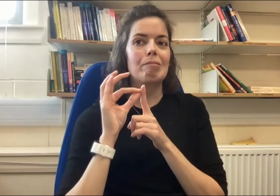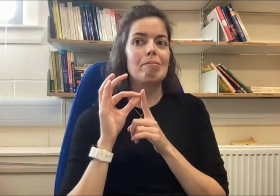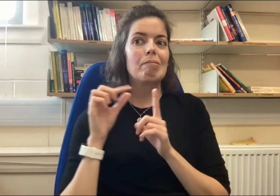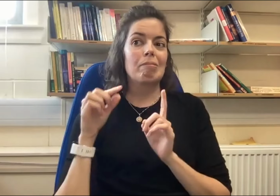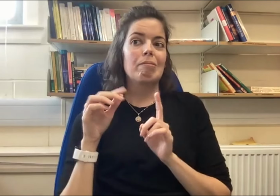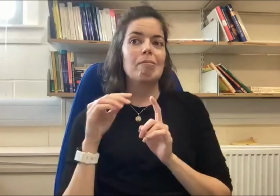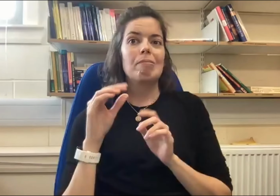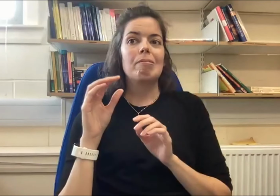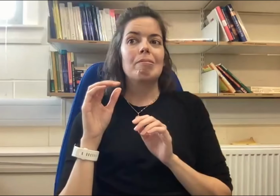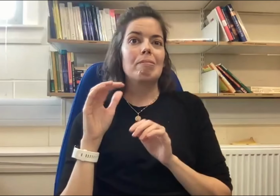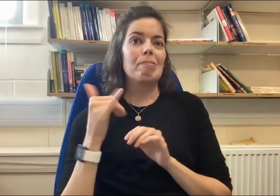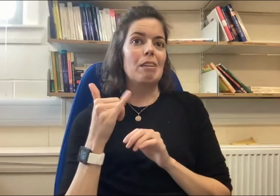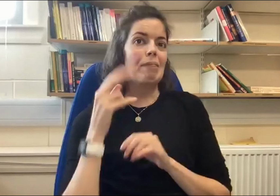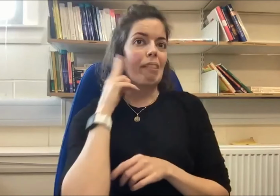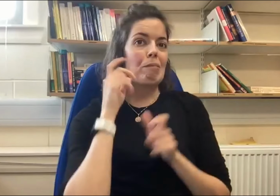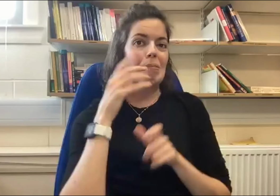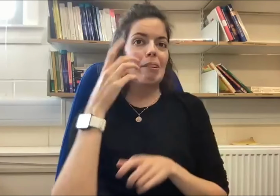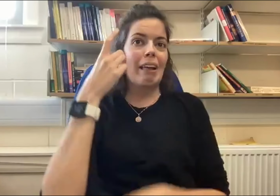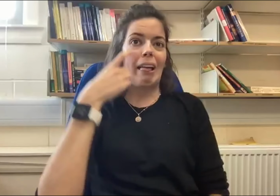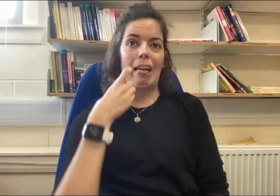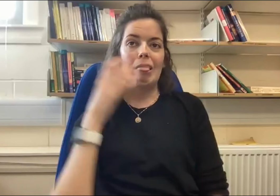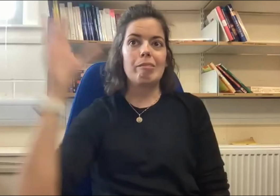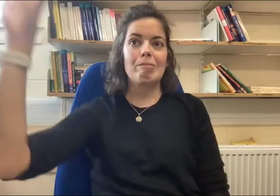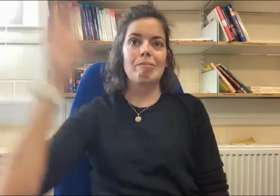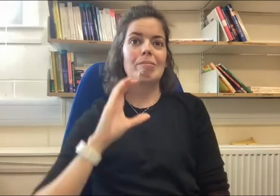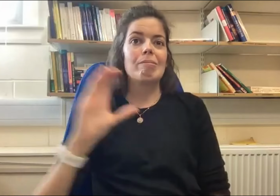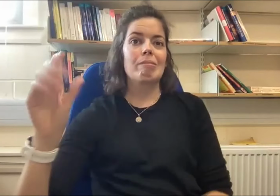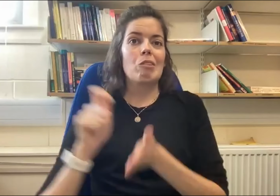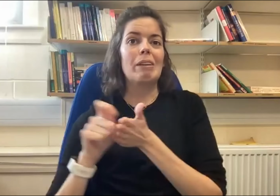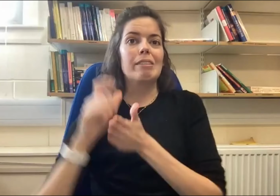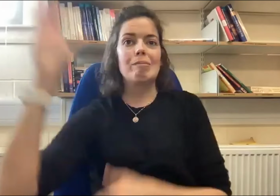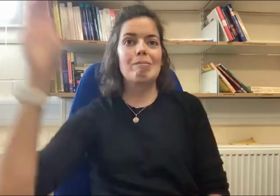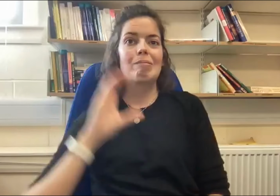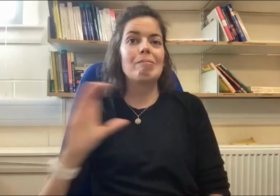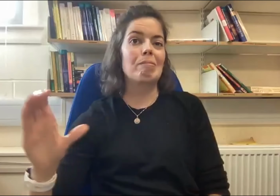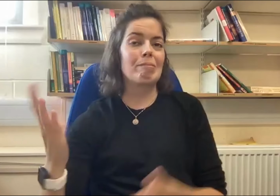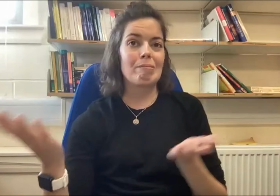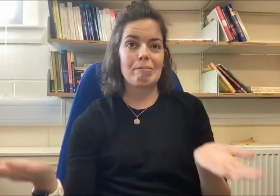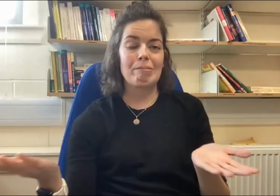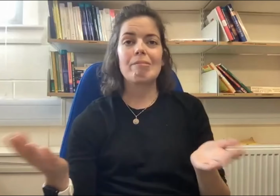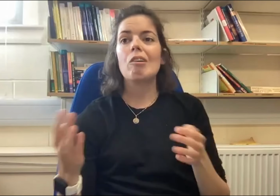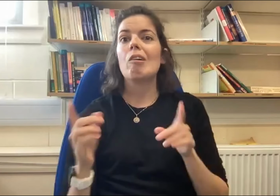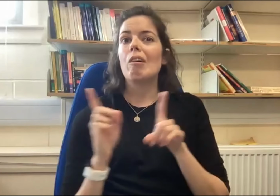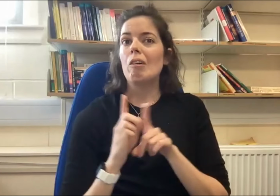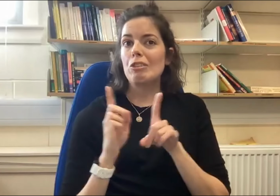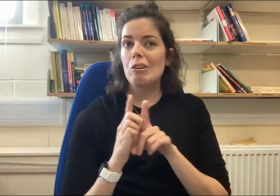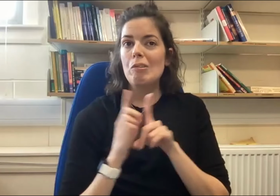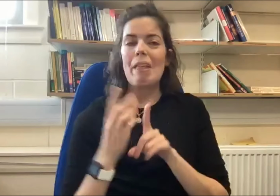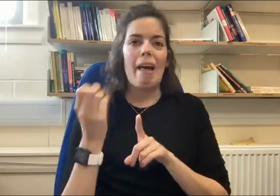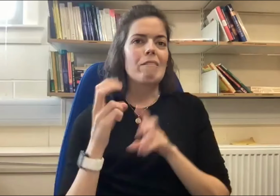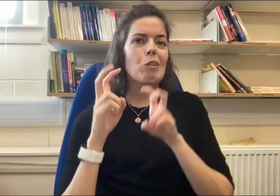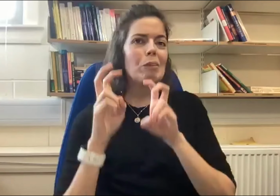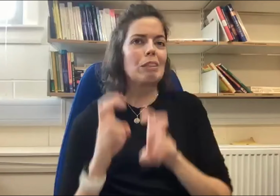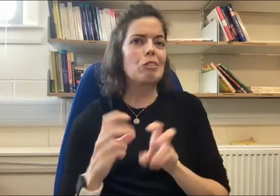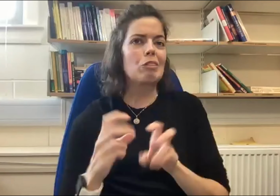get government PIP funding. So it is possible that deaf lesbians can use that funding